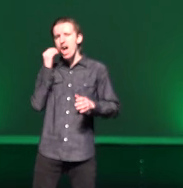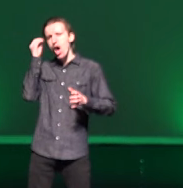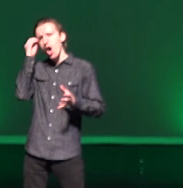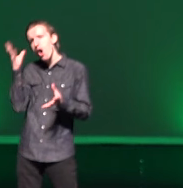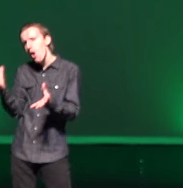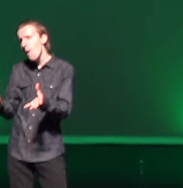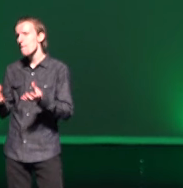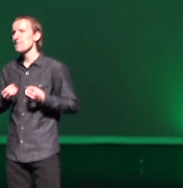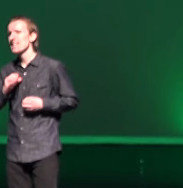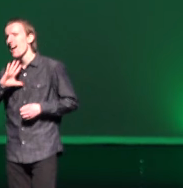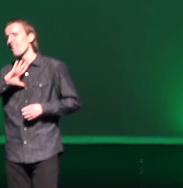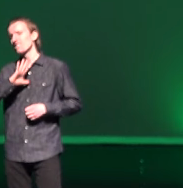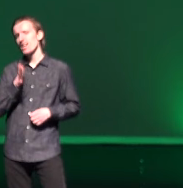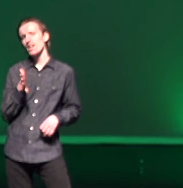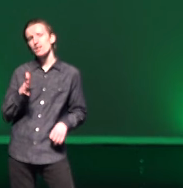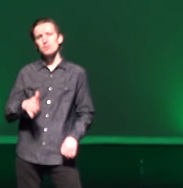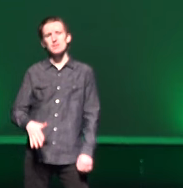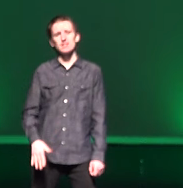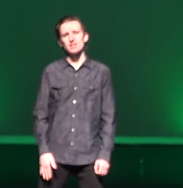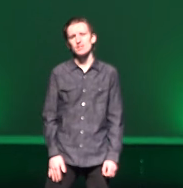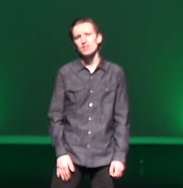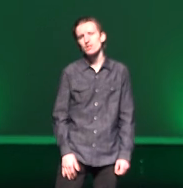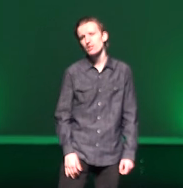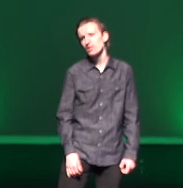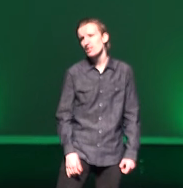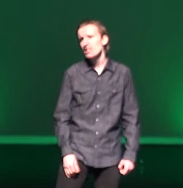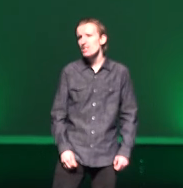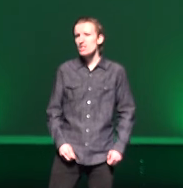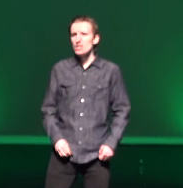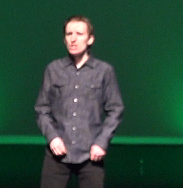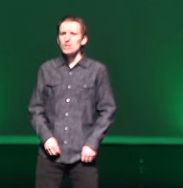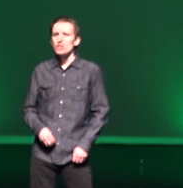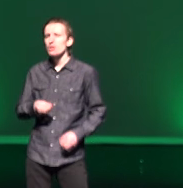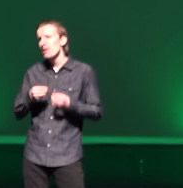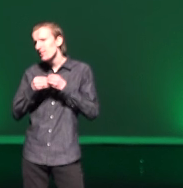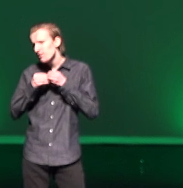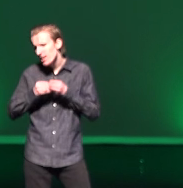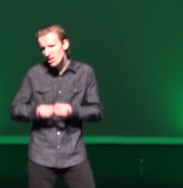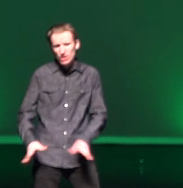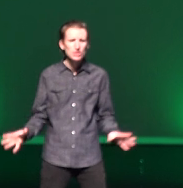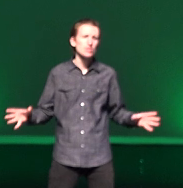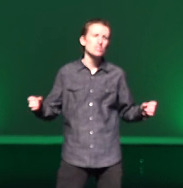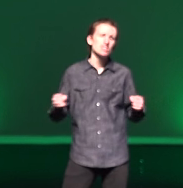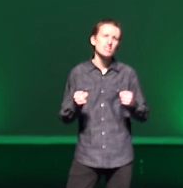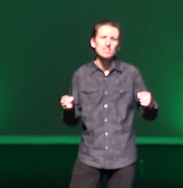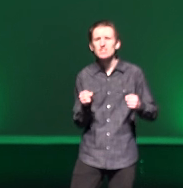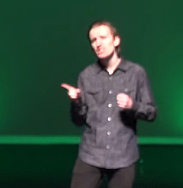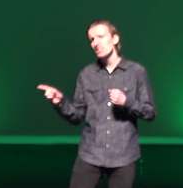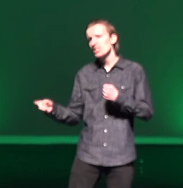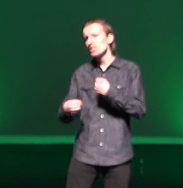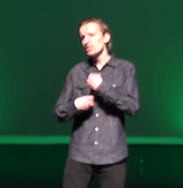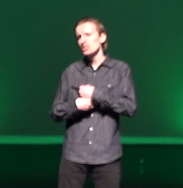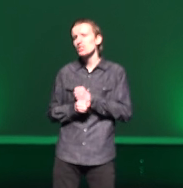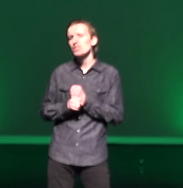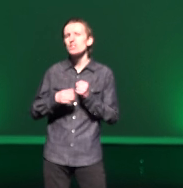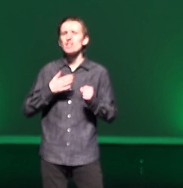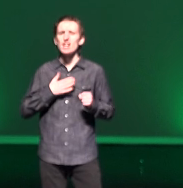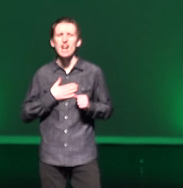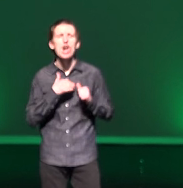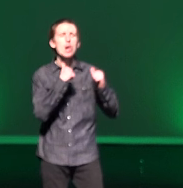home And I'm fine with it She really made me lose control I'm